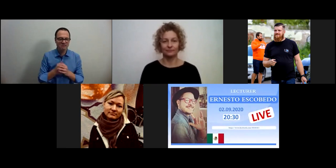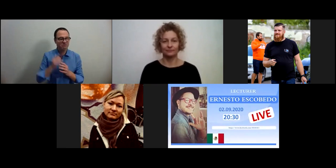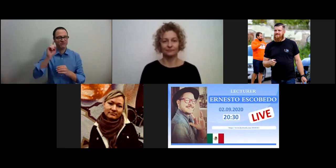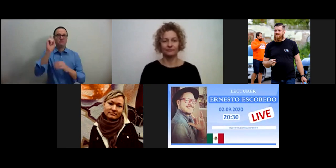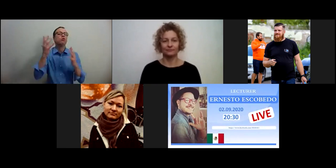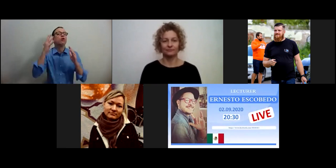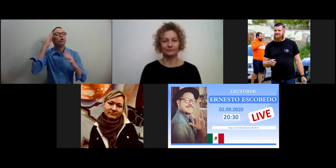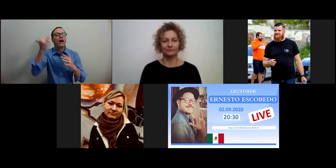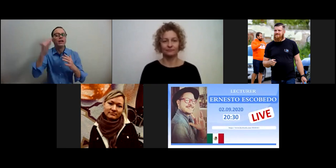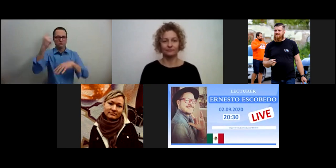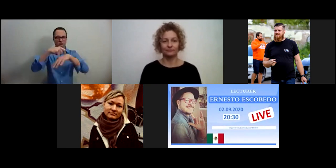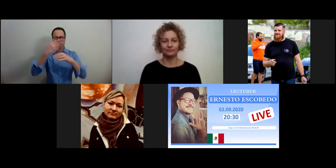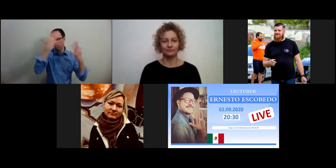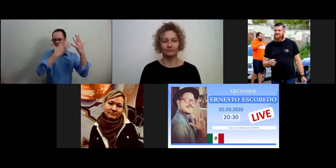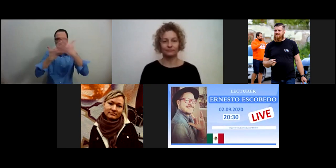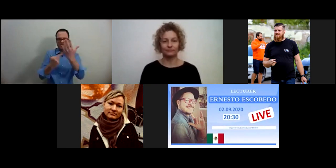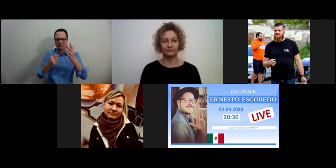Wait a second.